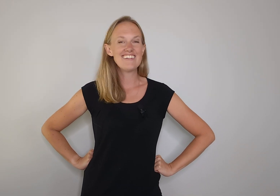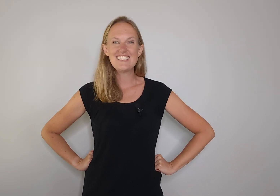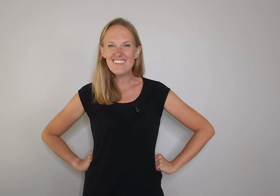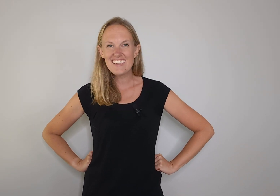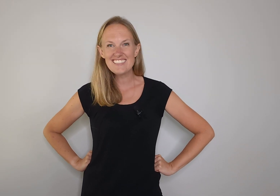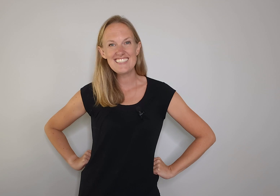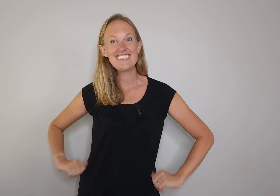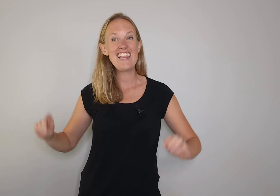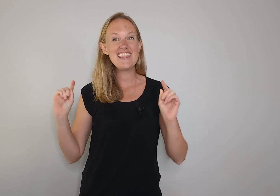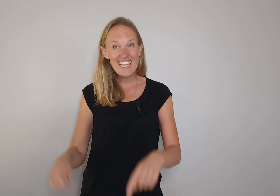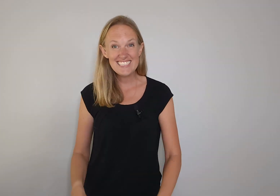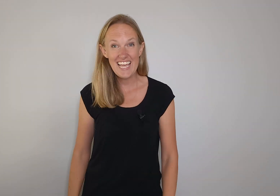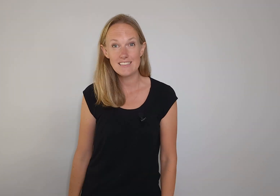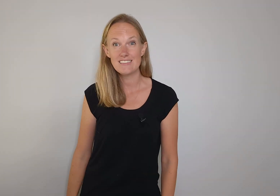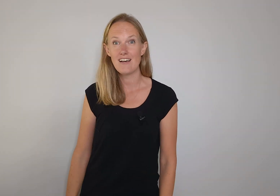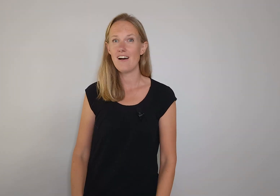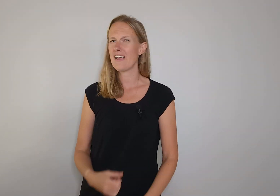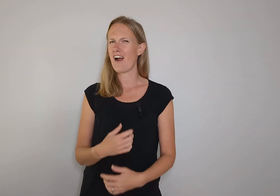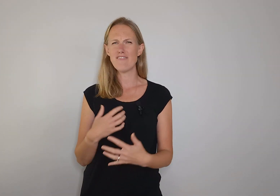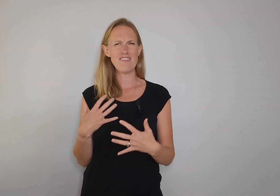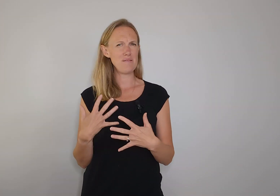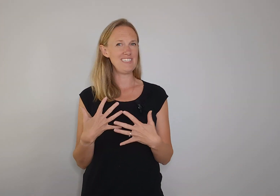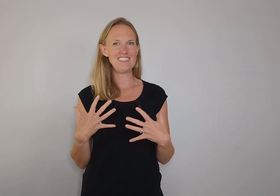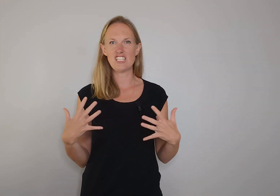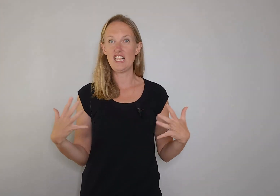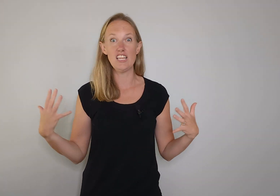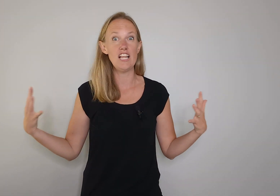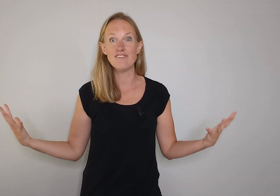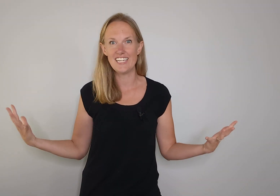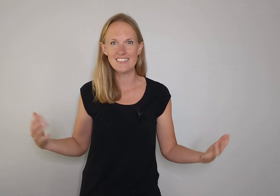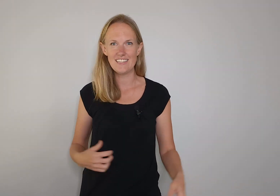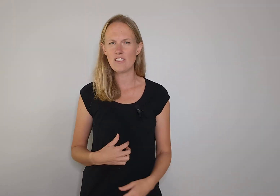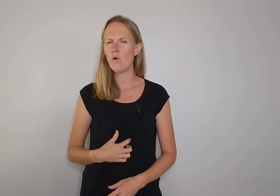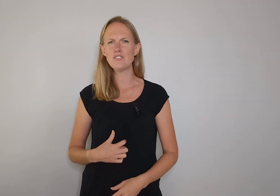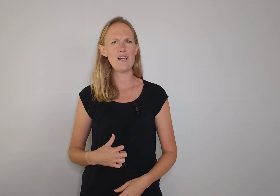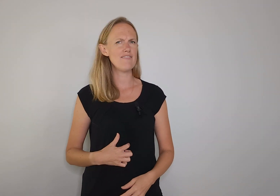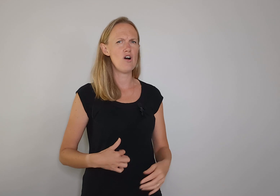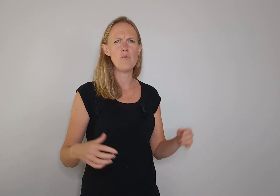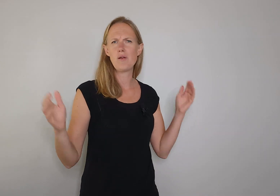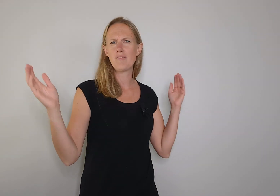went to Northland Church and they sang this song and our family just loved it. Like the whole drive home, we were